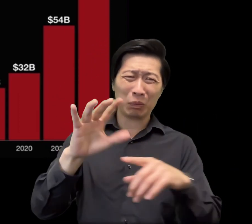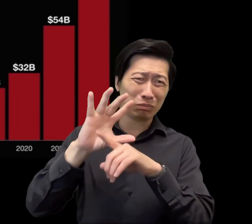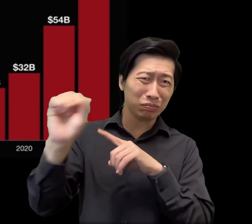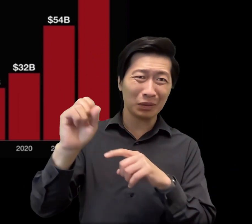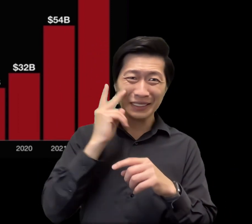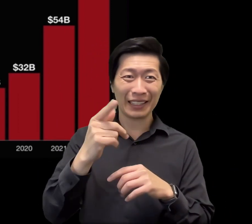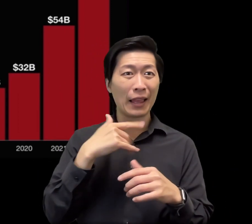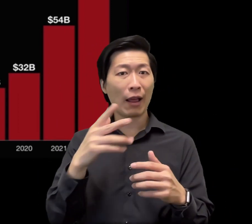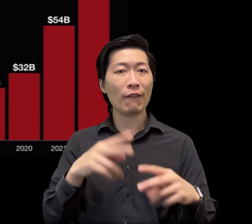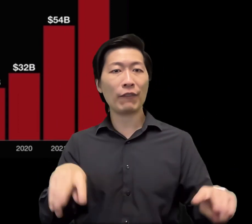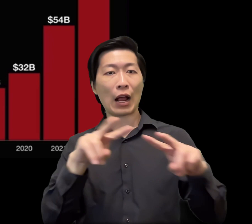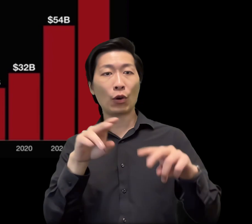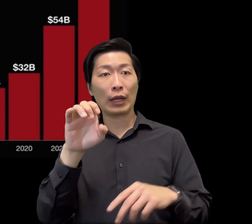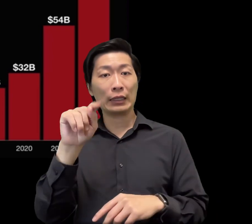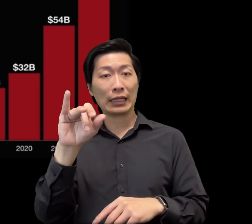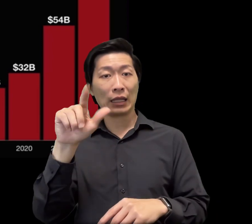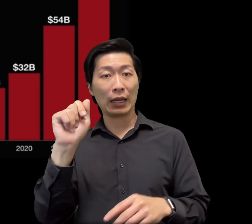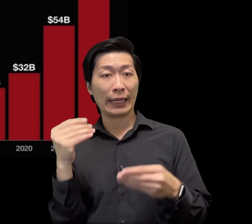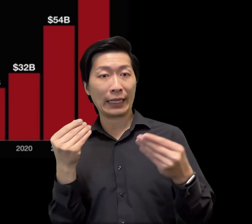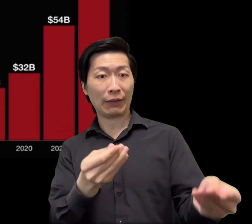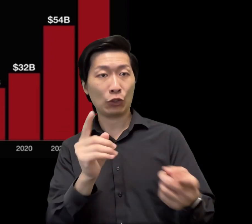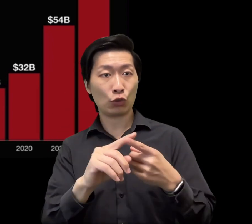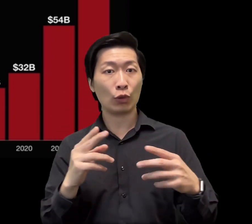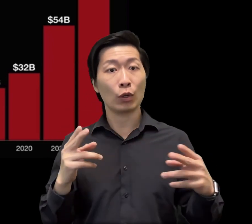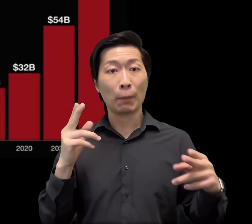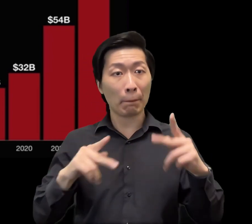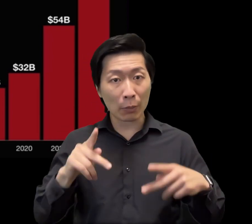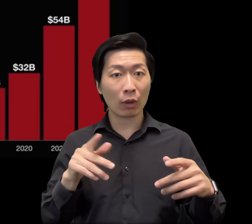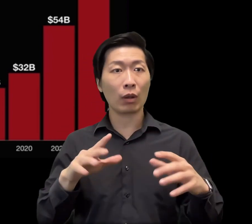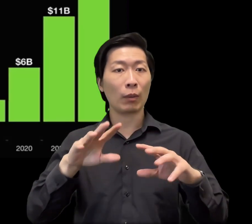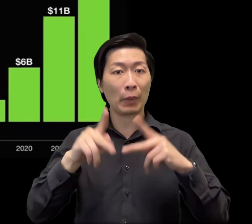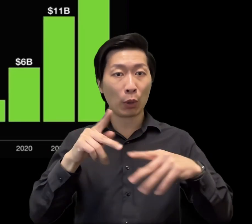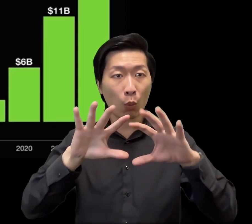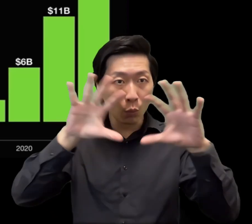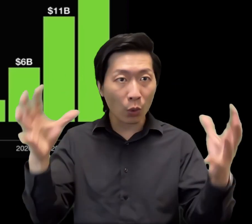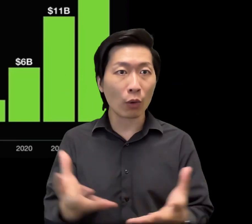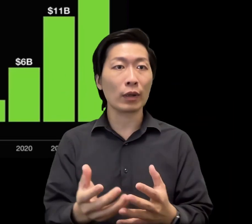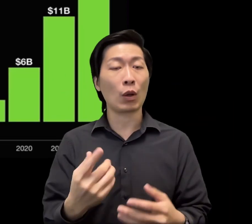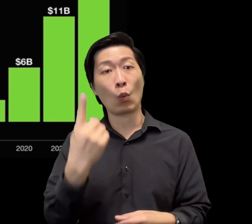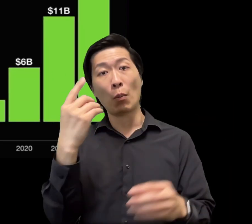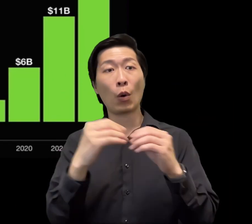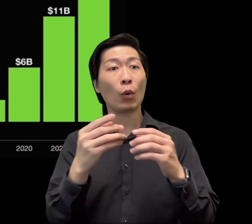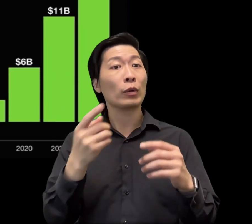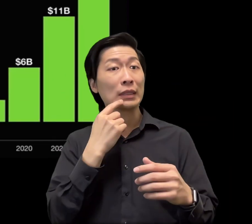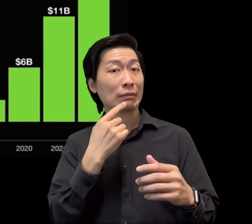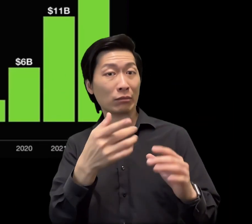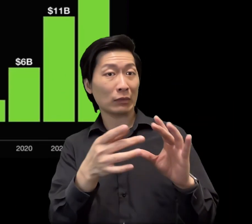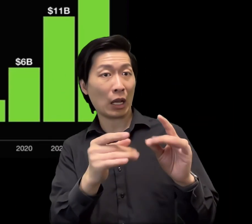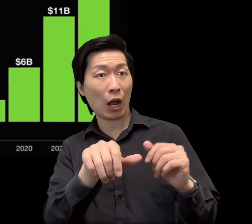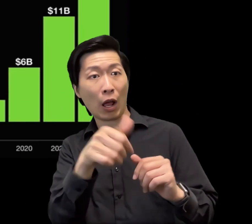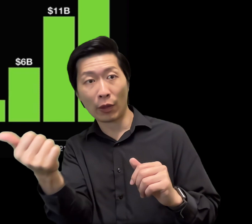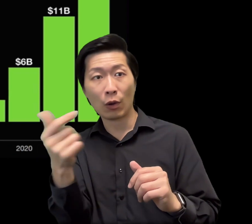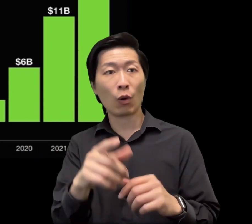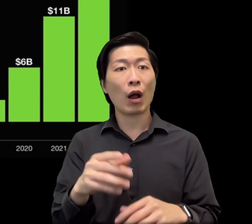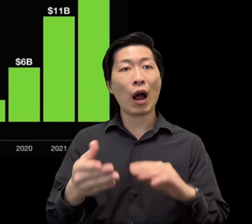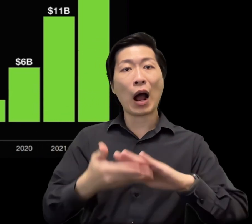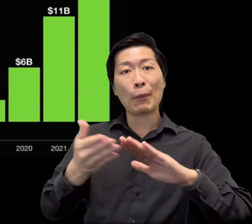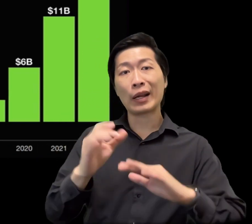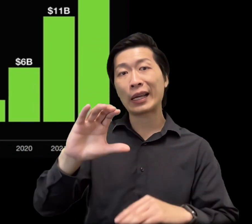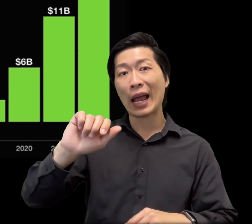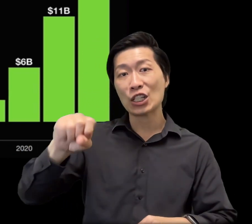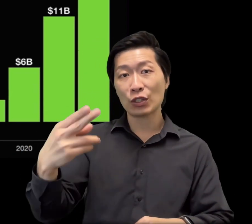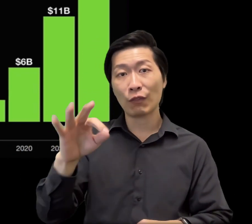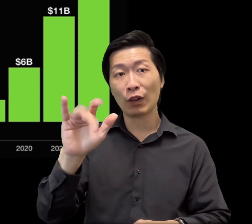scale of how Tesla's value to humanity or customers is growing exponentially. Okay, and then this is one more way to say it. Operating cash